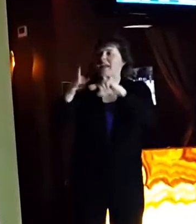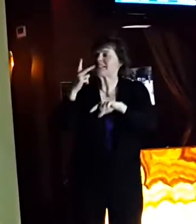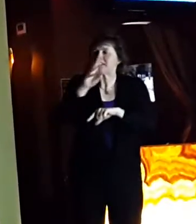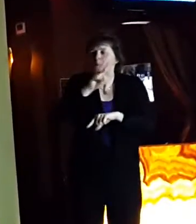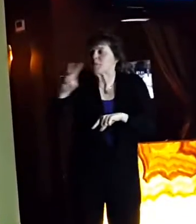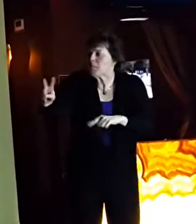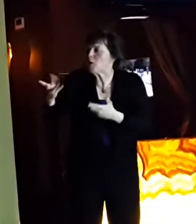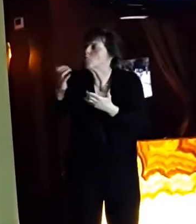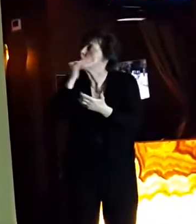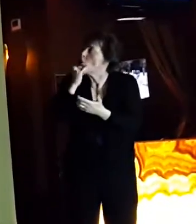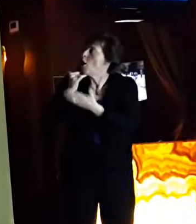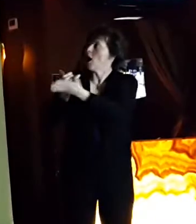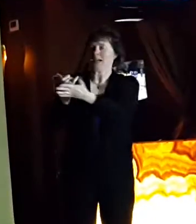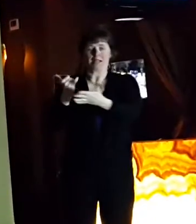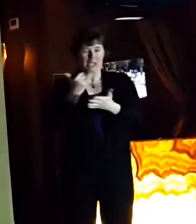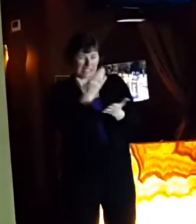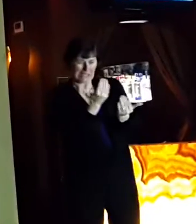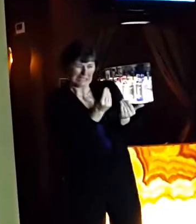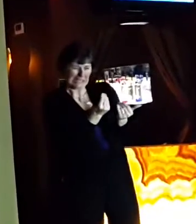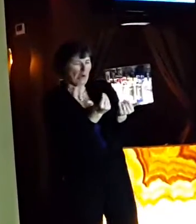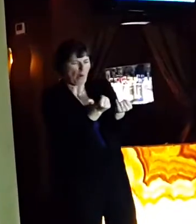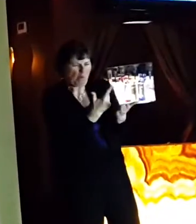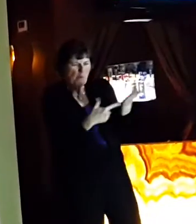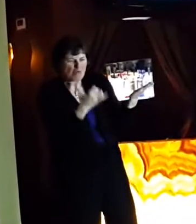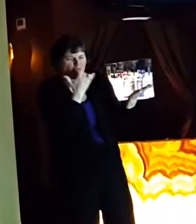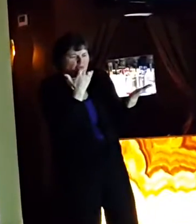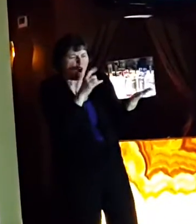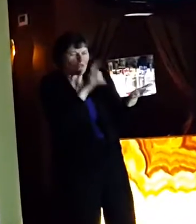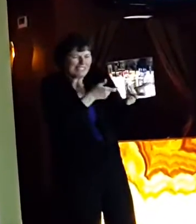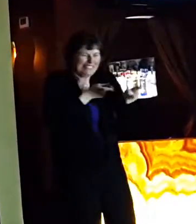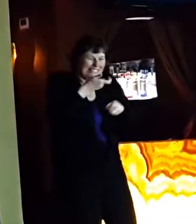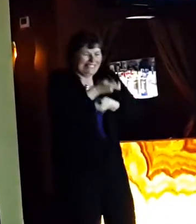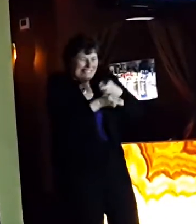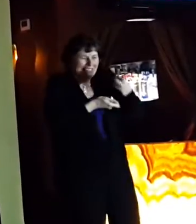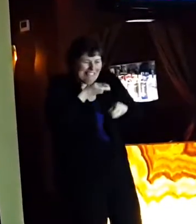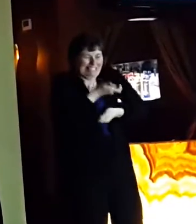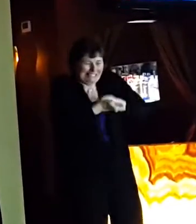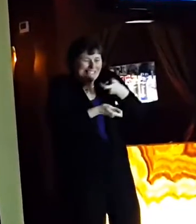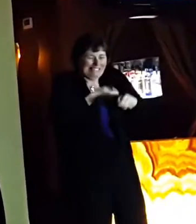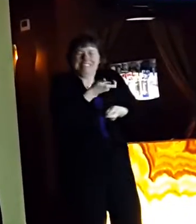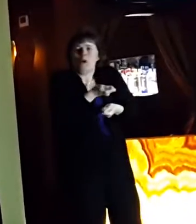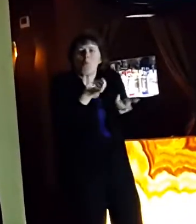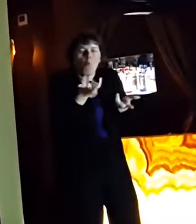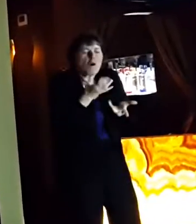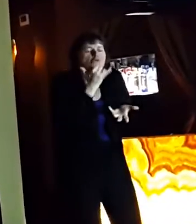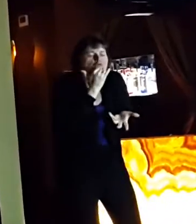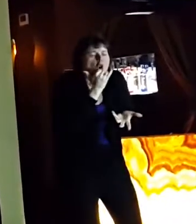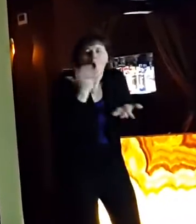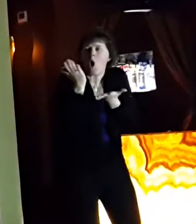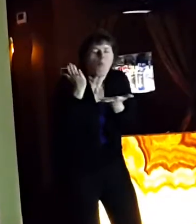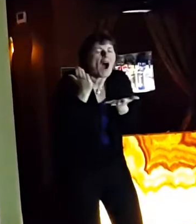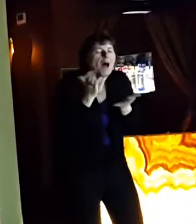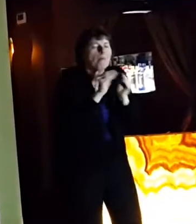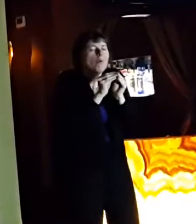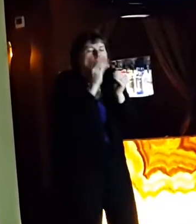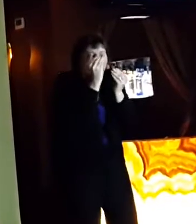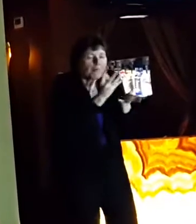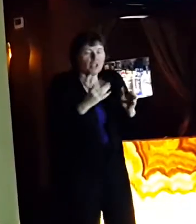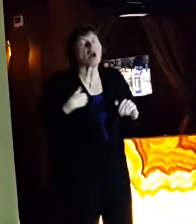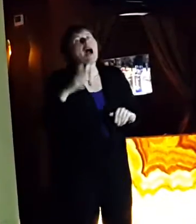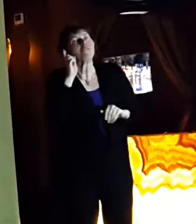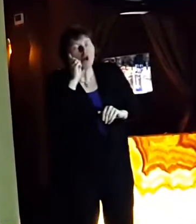like, well, that doesn't provide you with any information. There's nothing there we can grasp. We can't take anything out of that besides from having heard